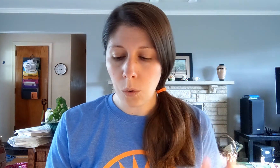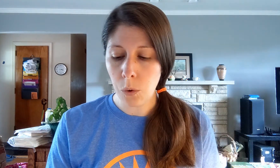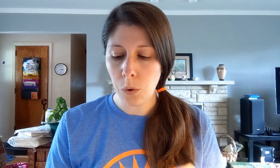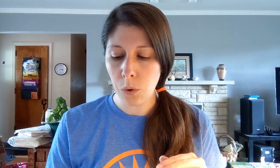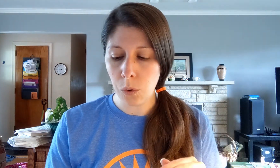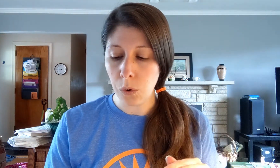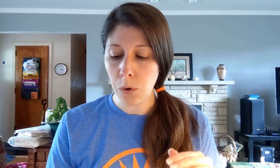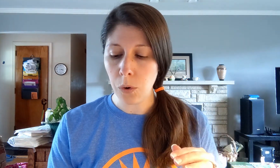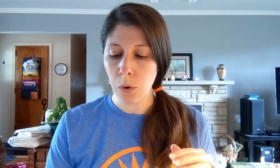ooh,